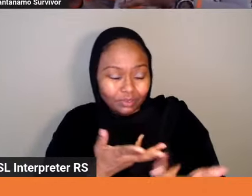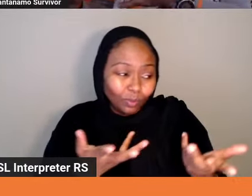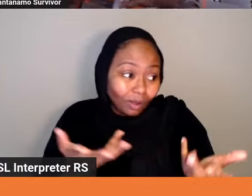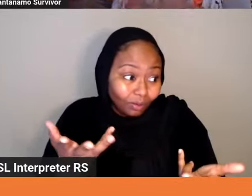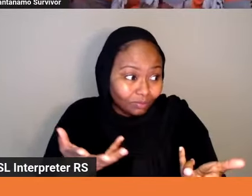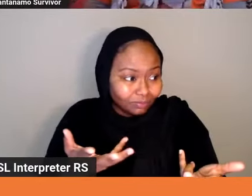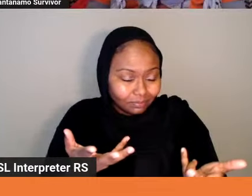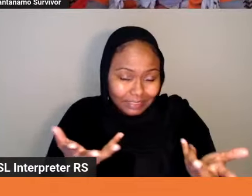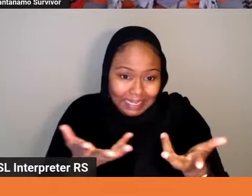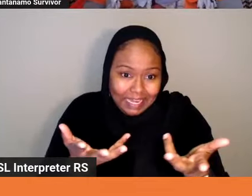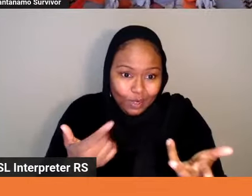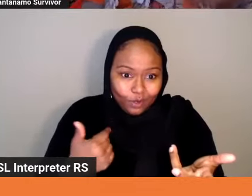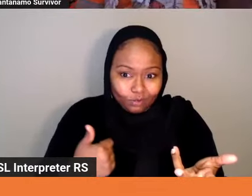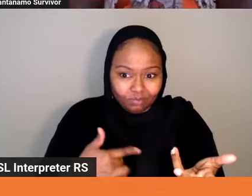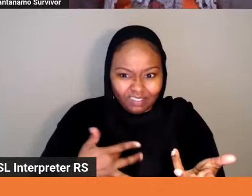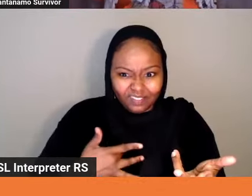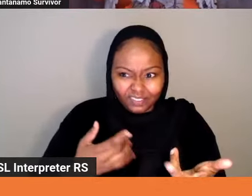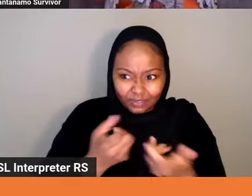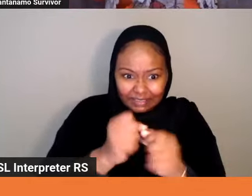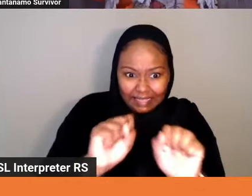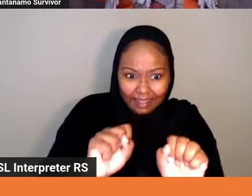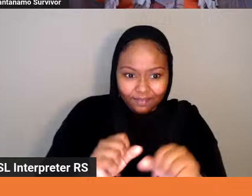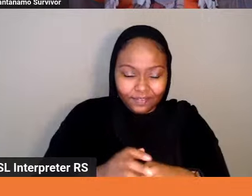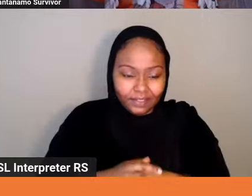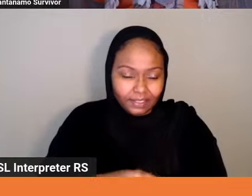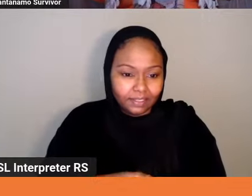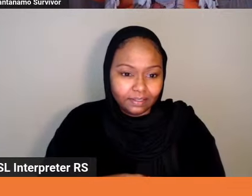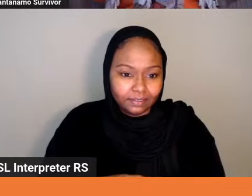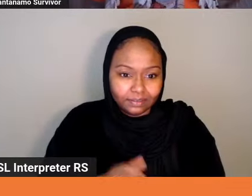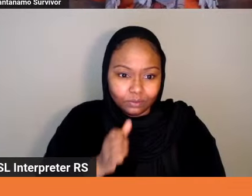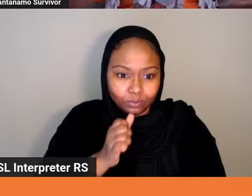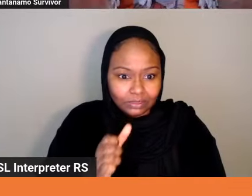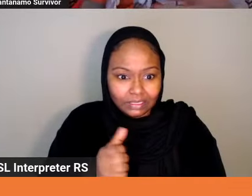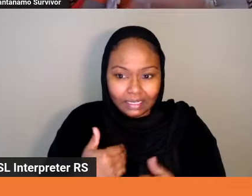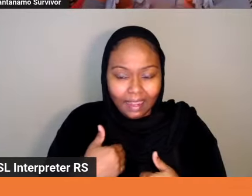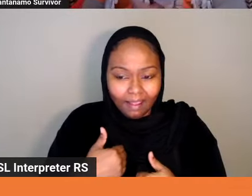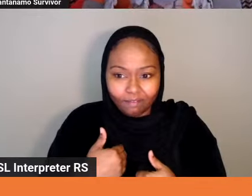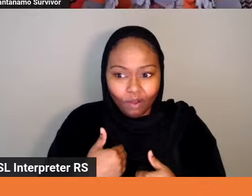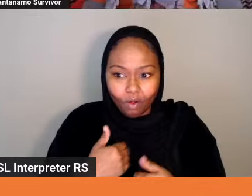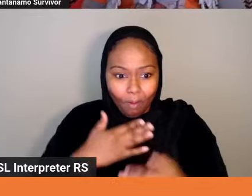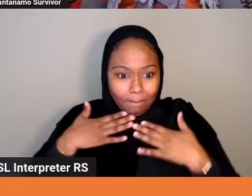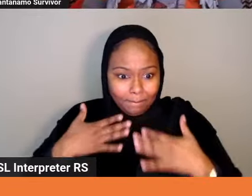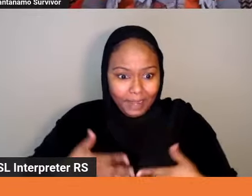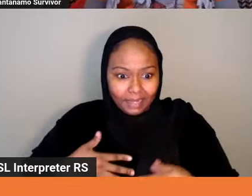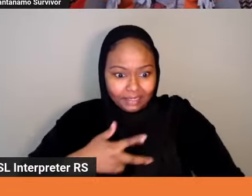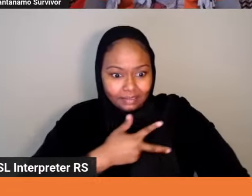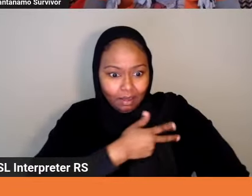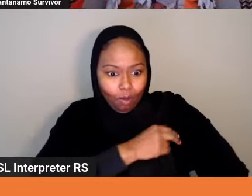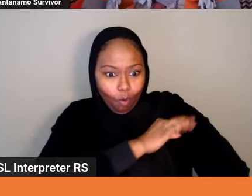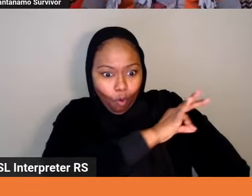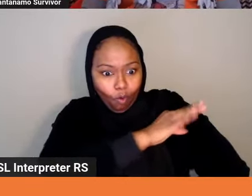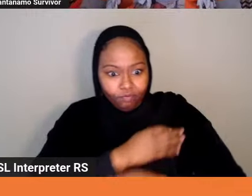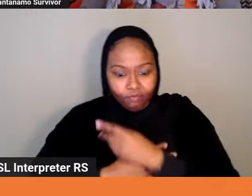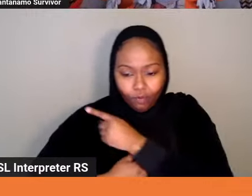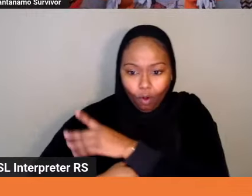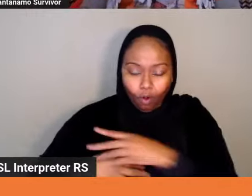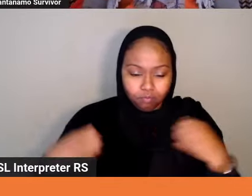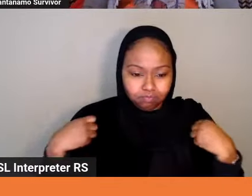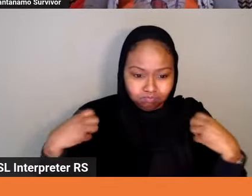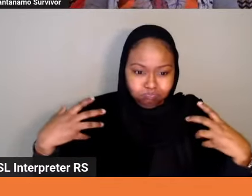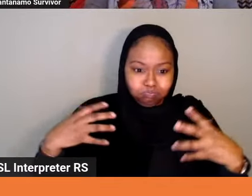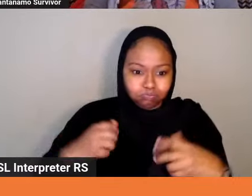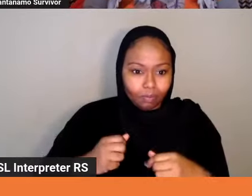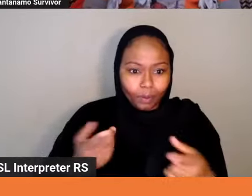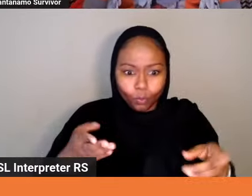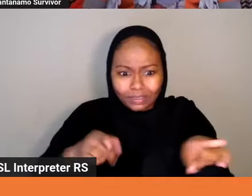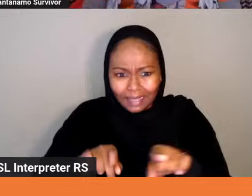are safe. There is no drone attacks. We don't have missing limbs. Now what you see in Gaza, nobody is safe. Gaza is like